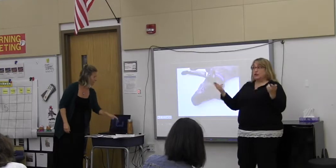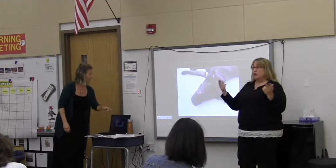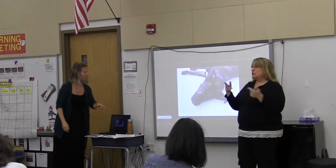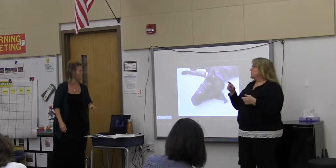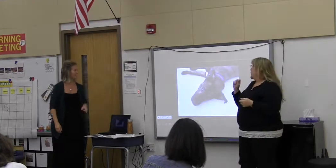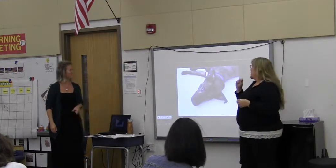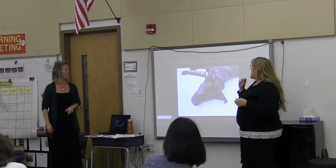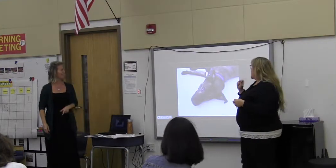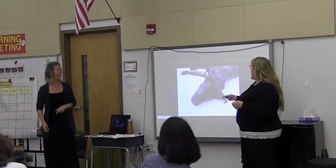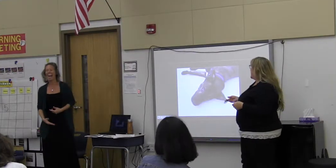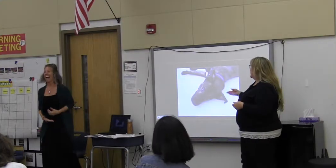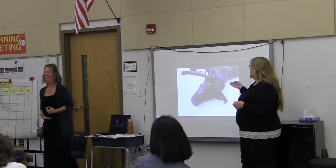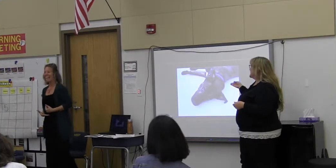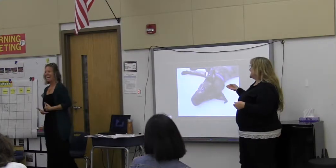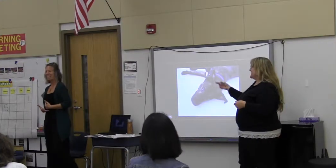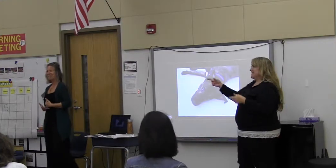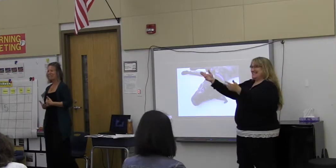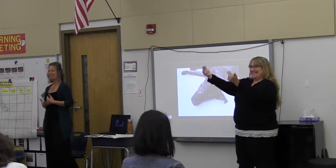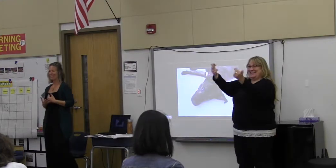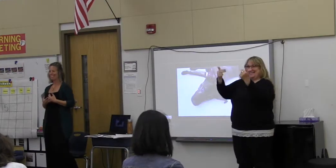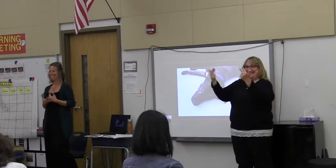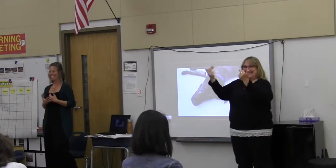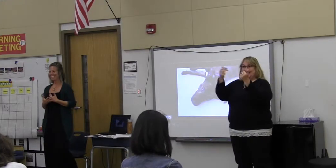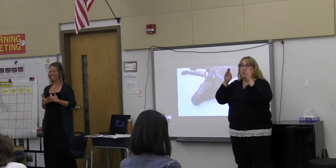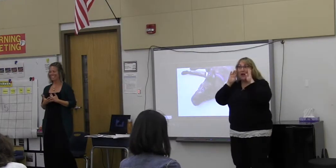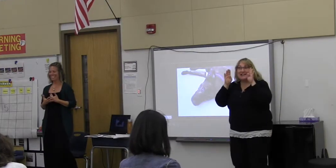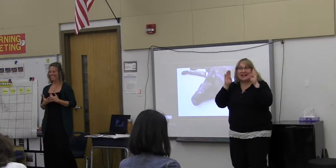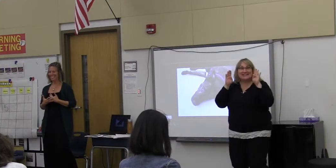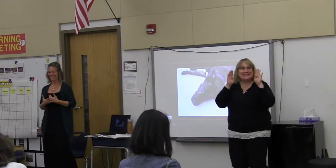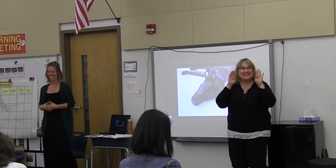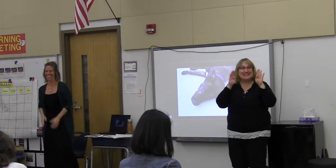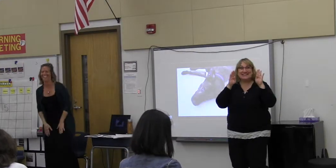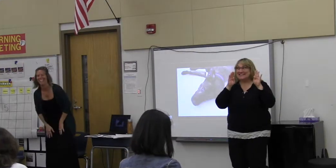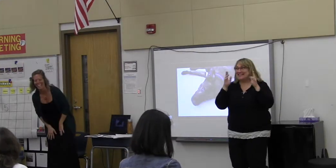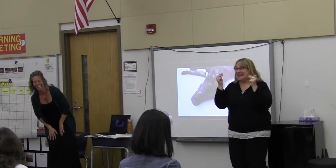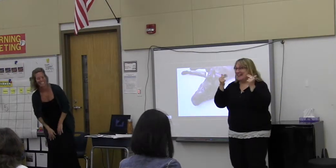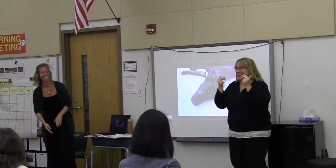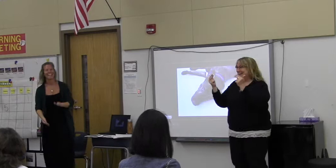All right. Everybody paying attention?